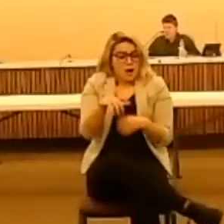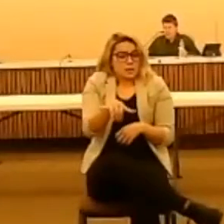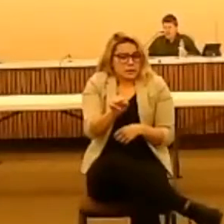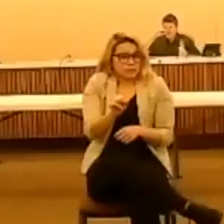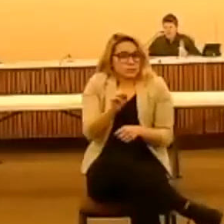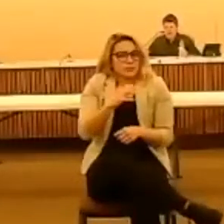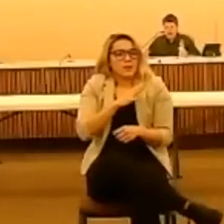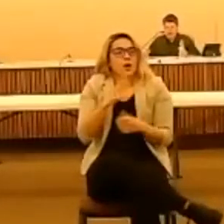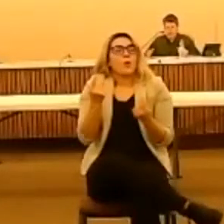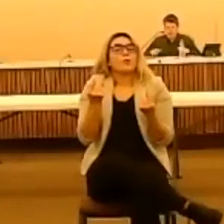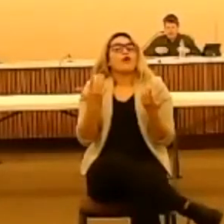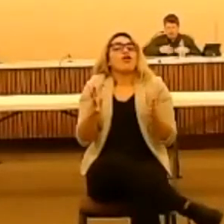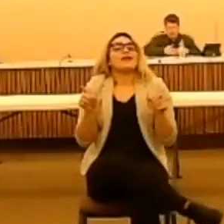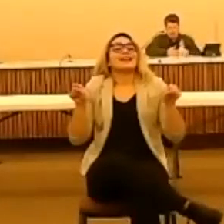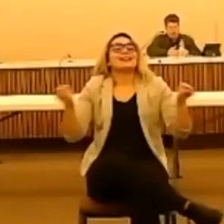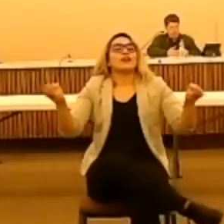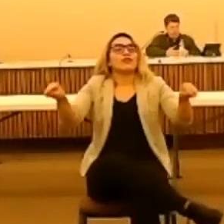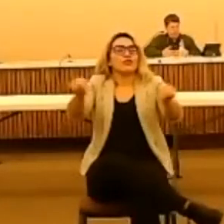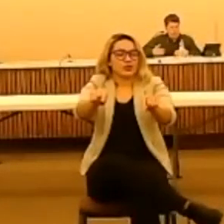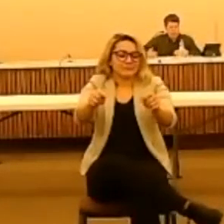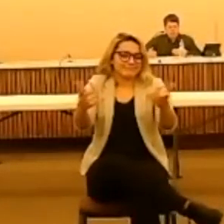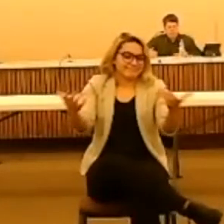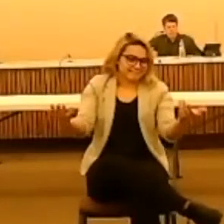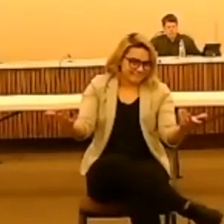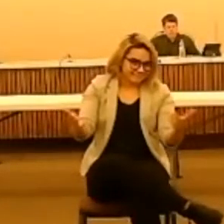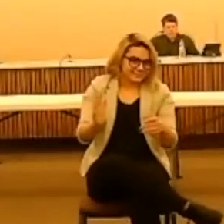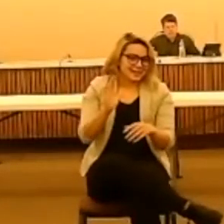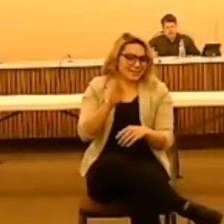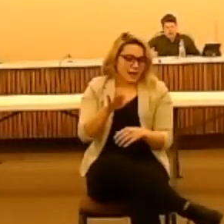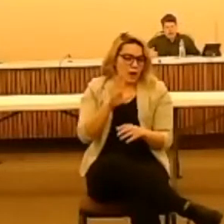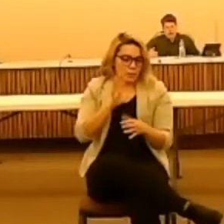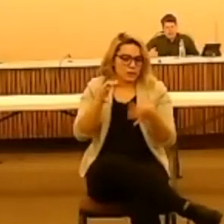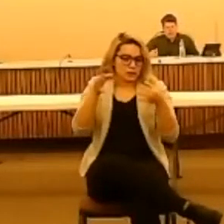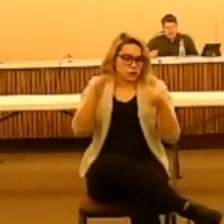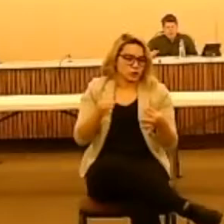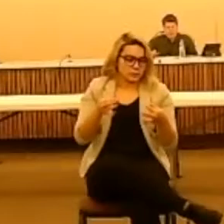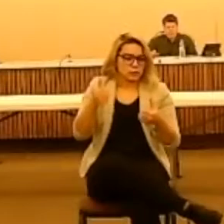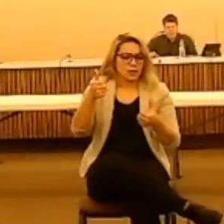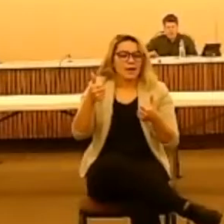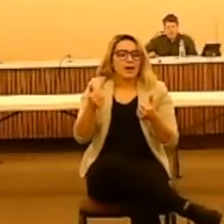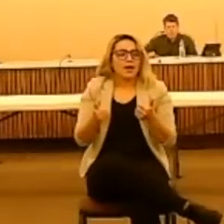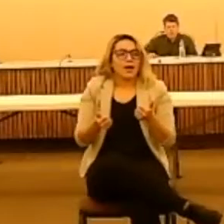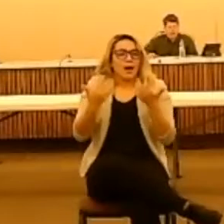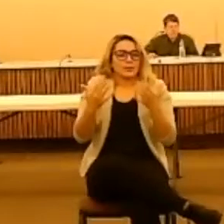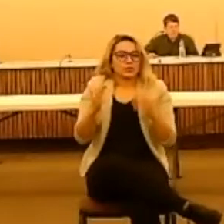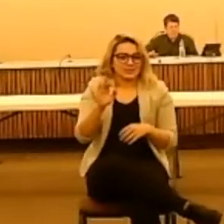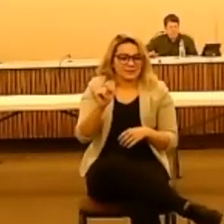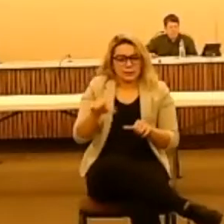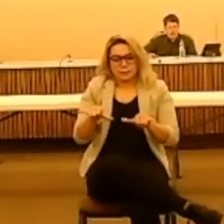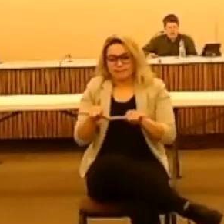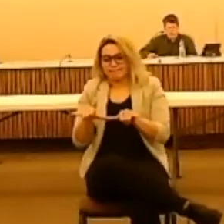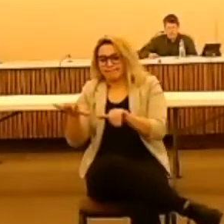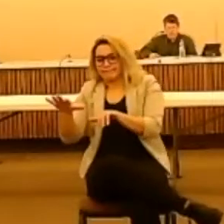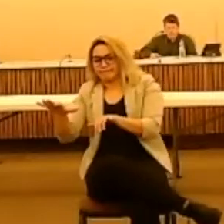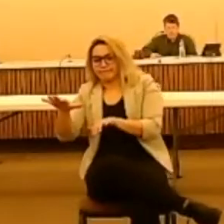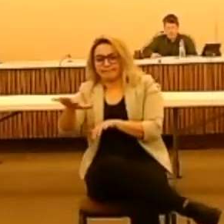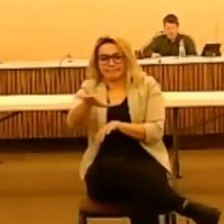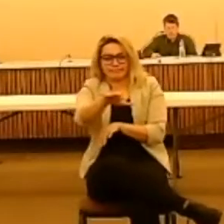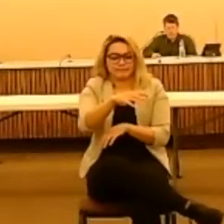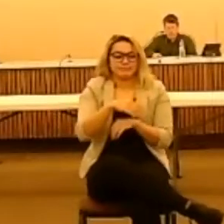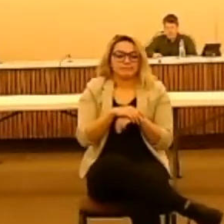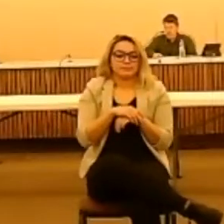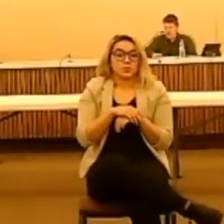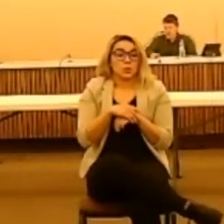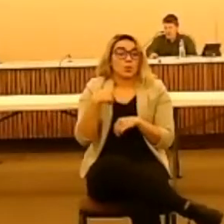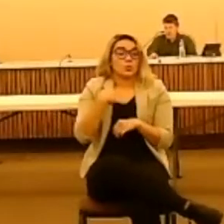uses. And that determines those distances. And again, the most protective we felt was